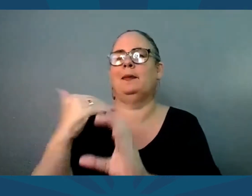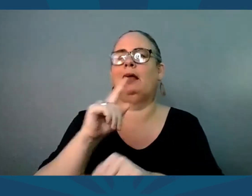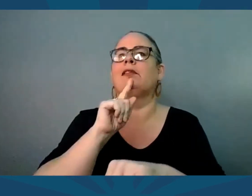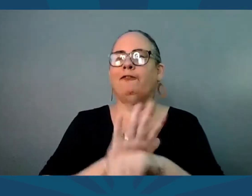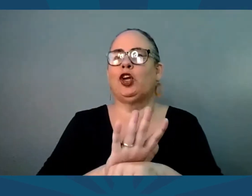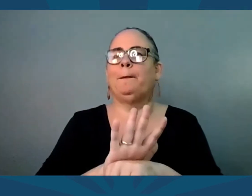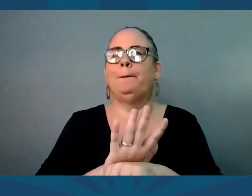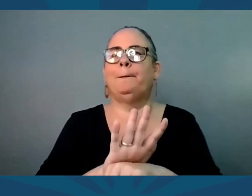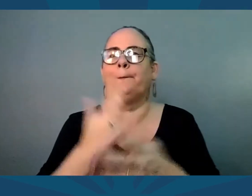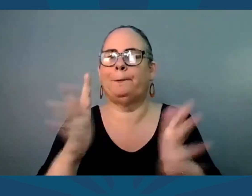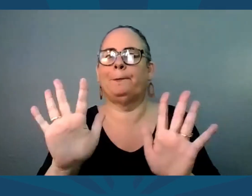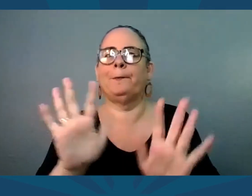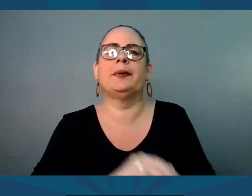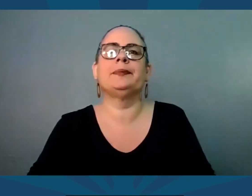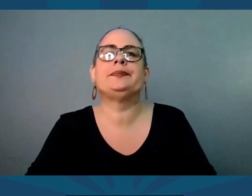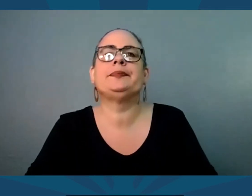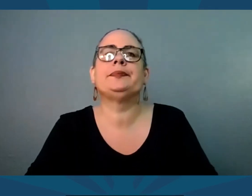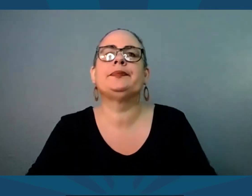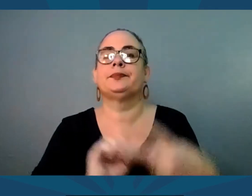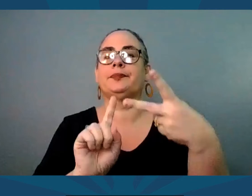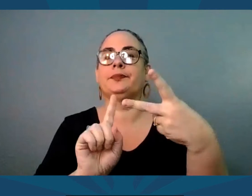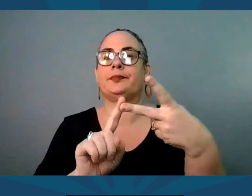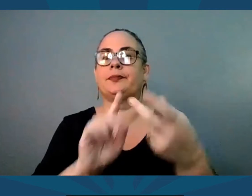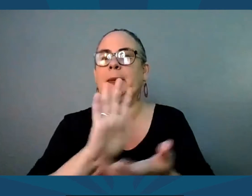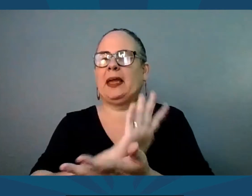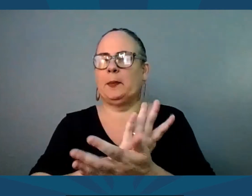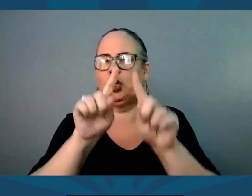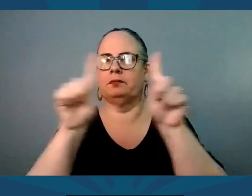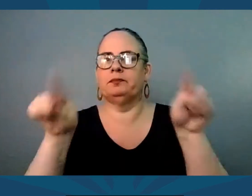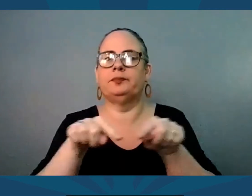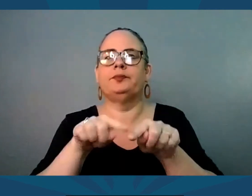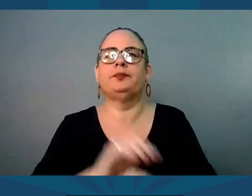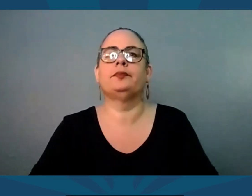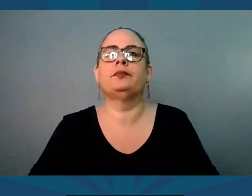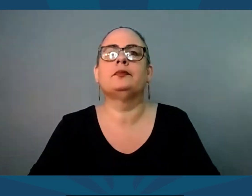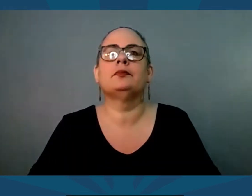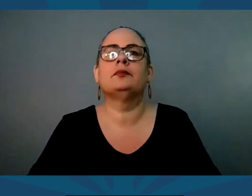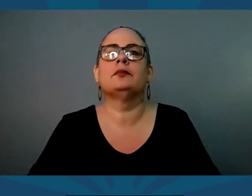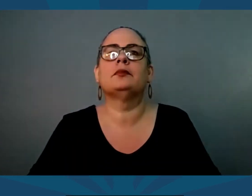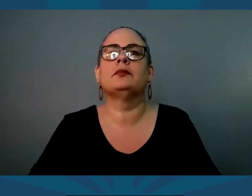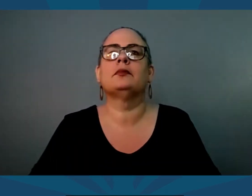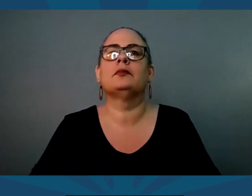You will be emailed a confirmation after you complete the registration process.